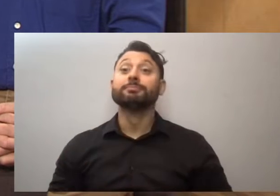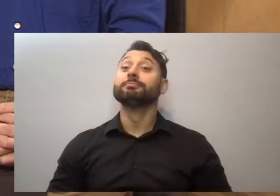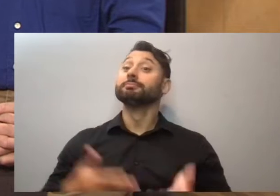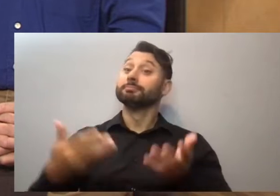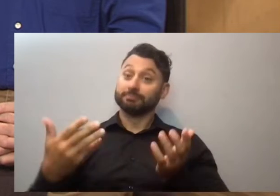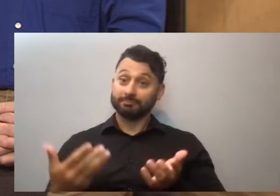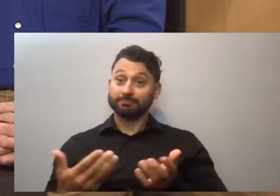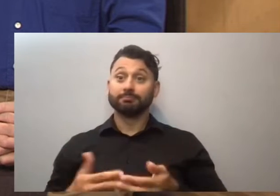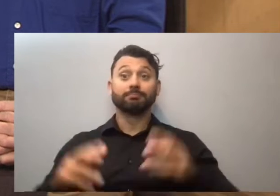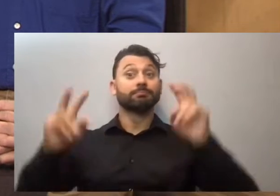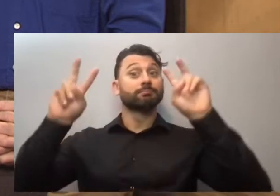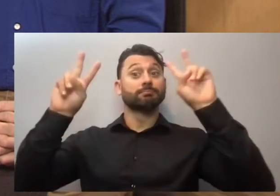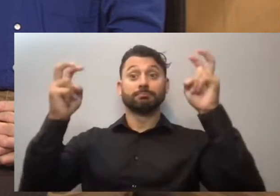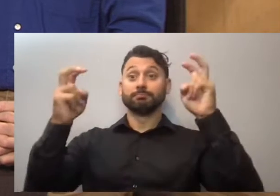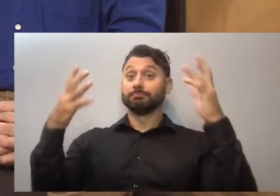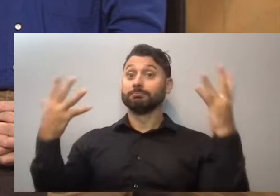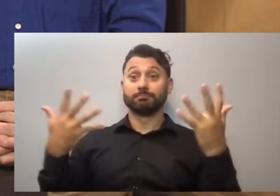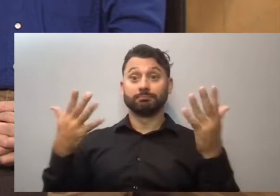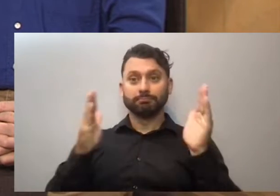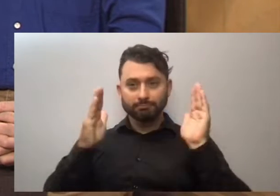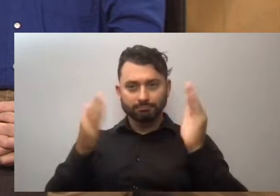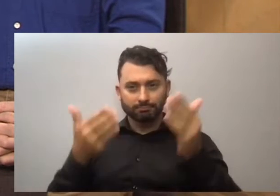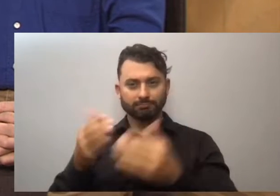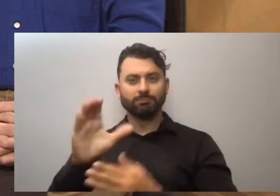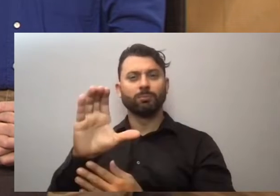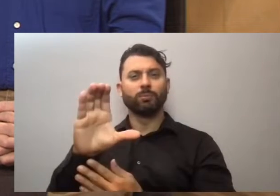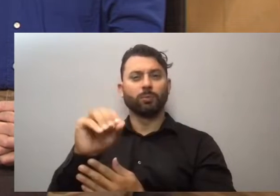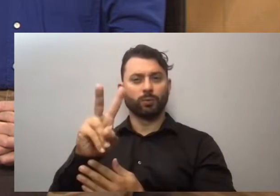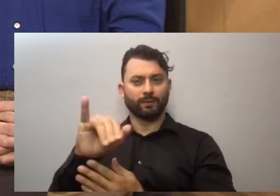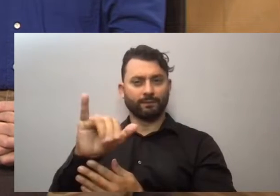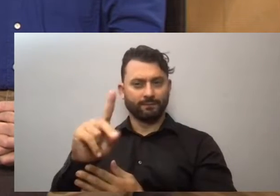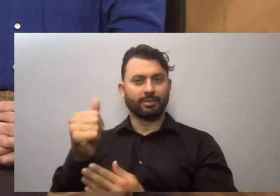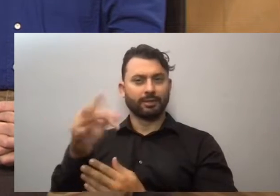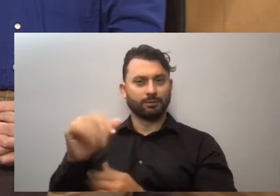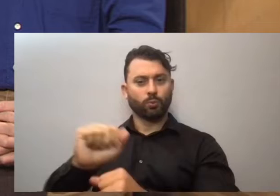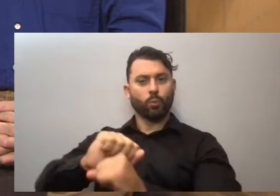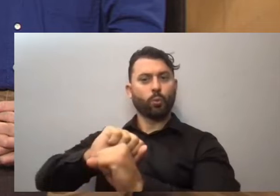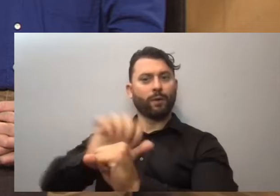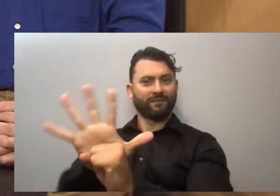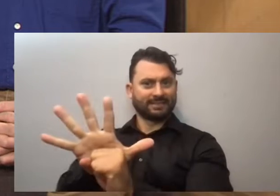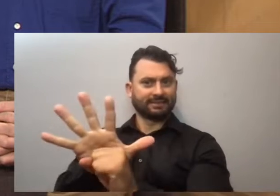So today, we're going to discuss COVID-19,